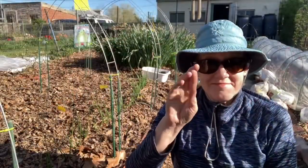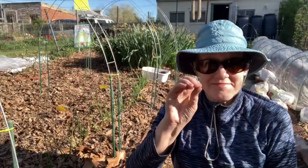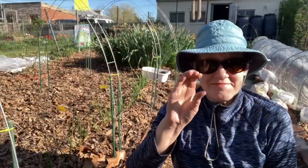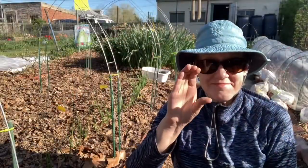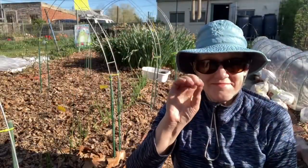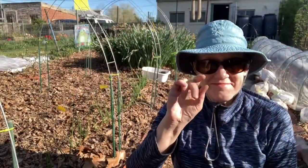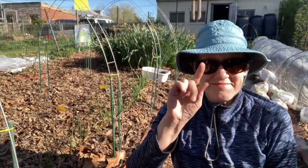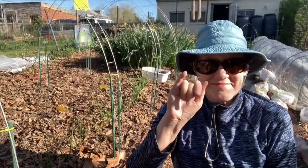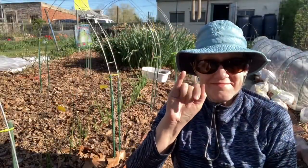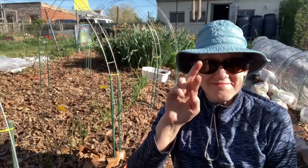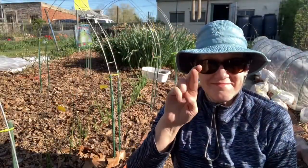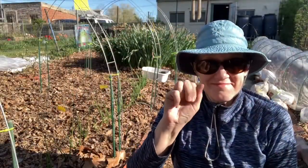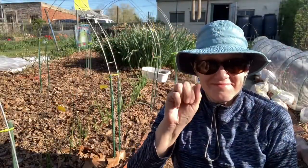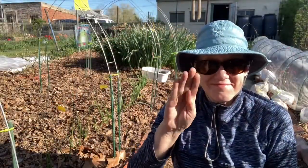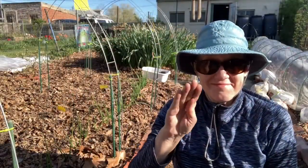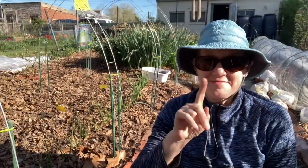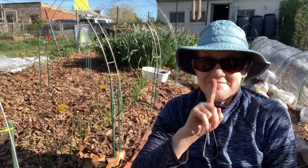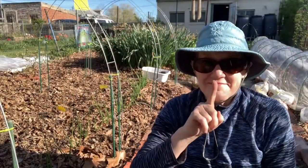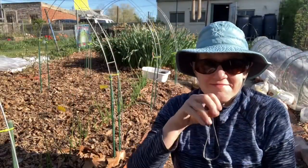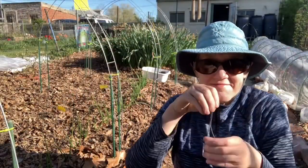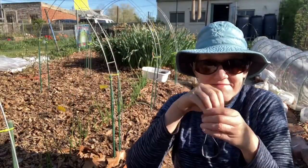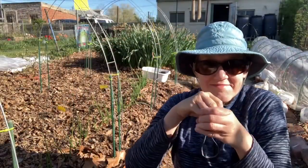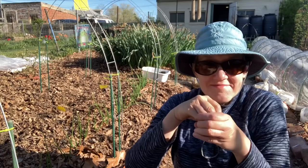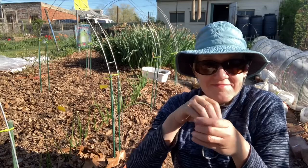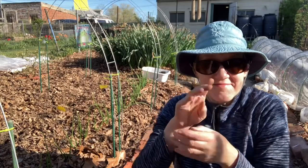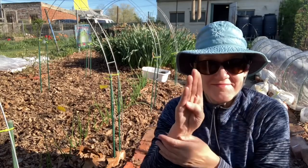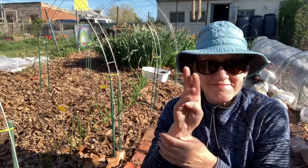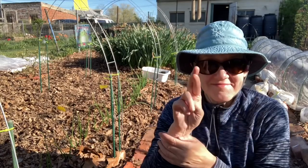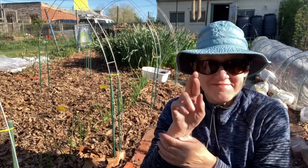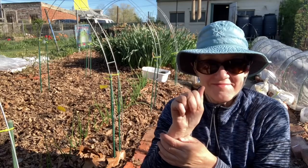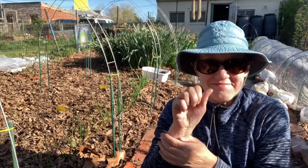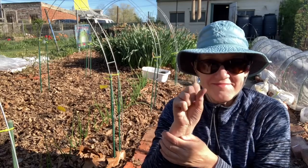And because it's in the brassica family,